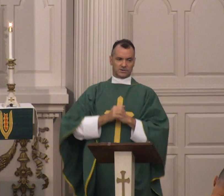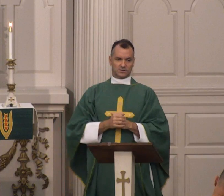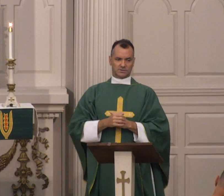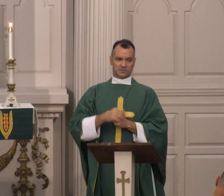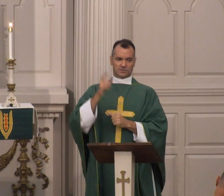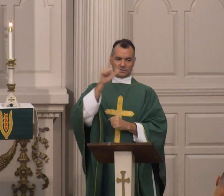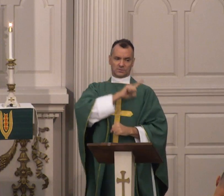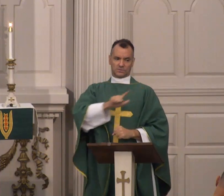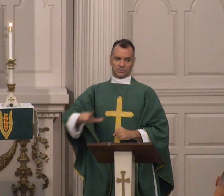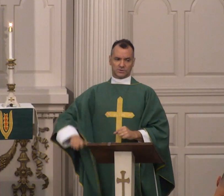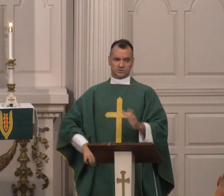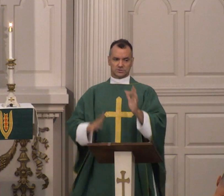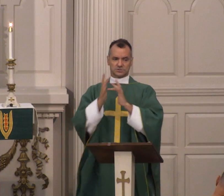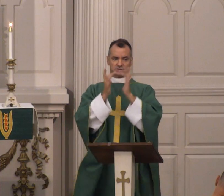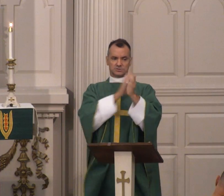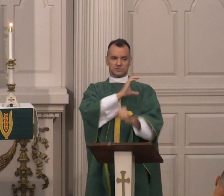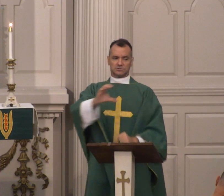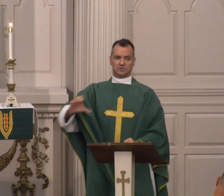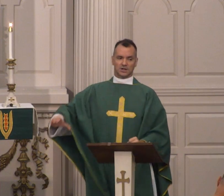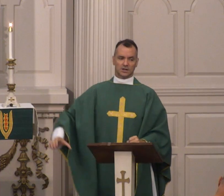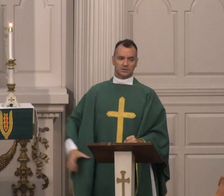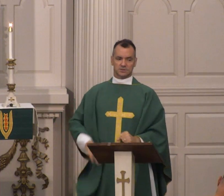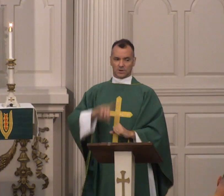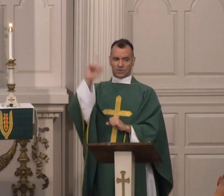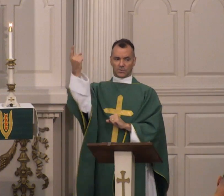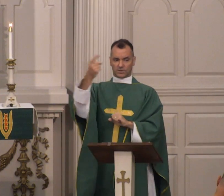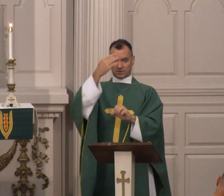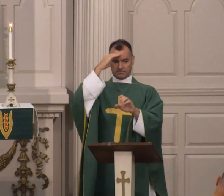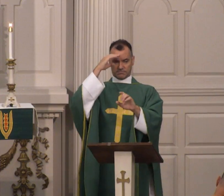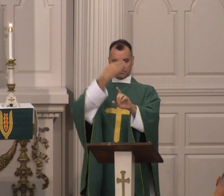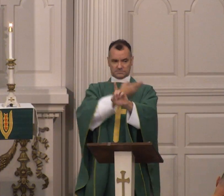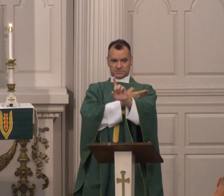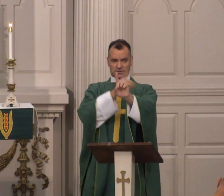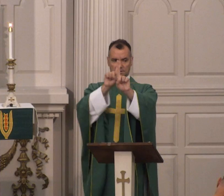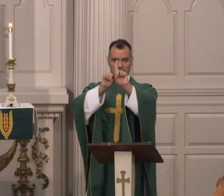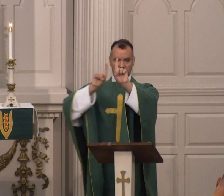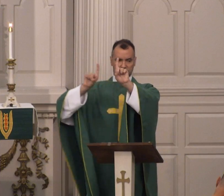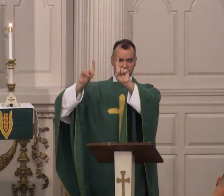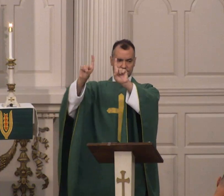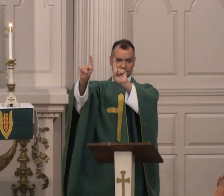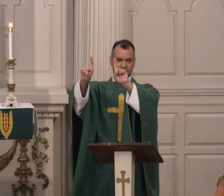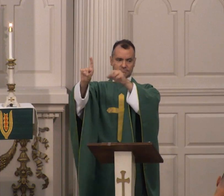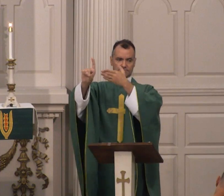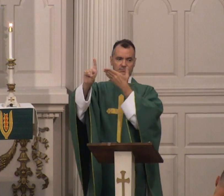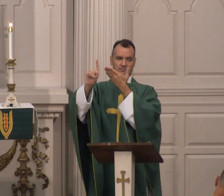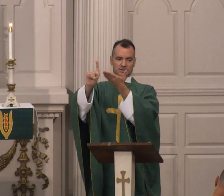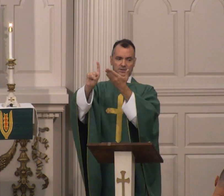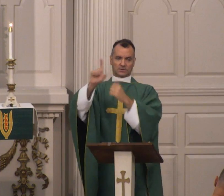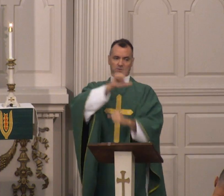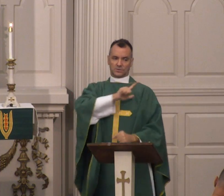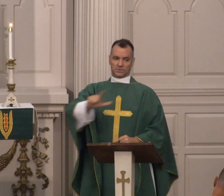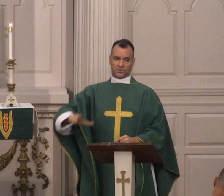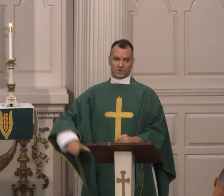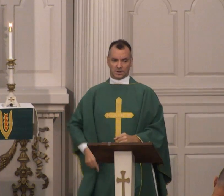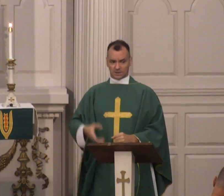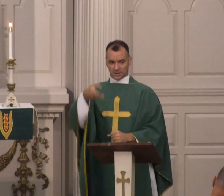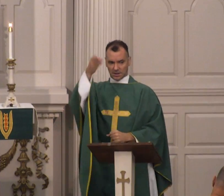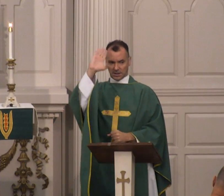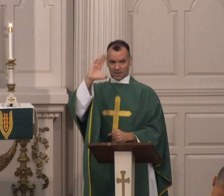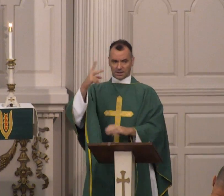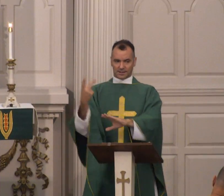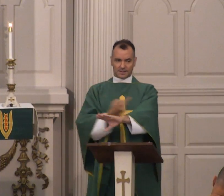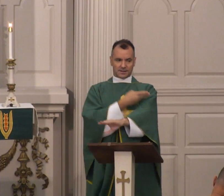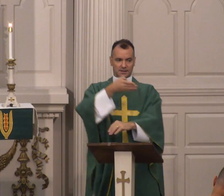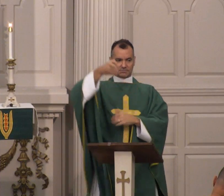Father, Lord Jesus Christ, only begotten Son, Lord